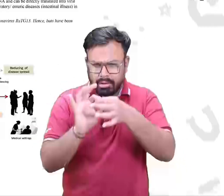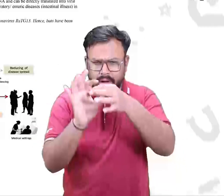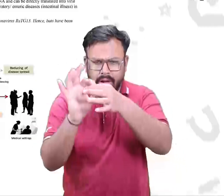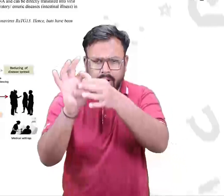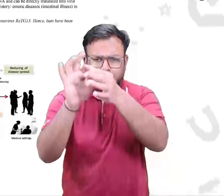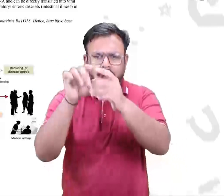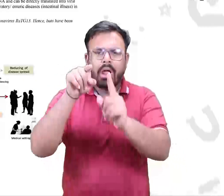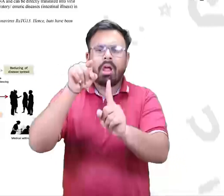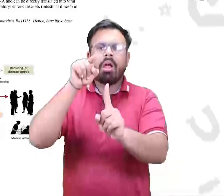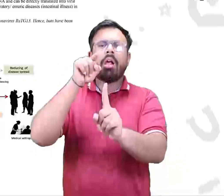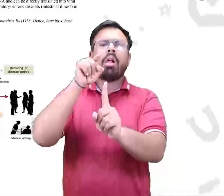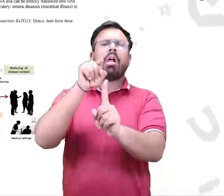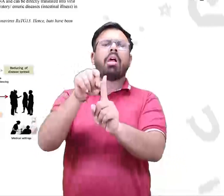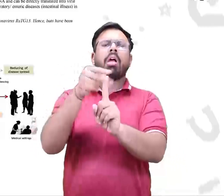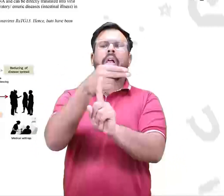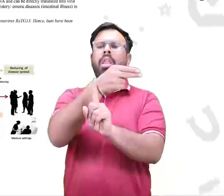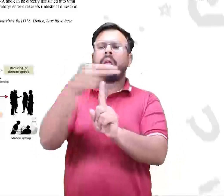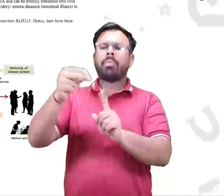namely